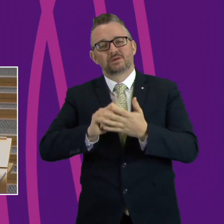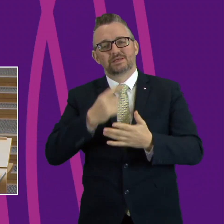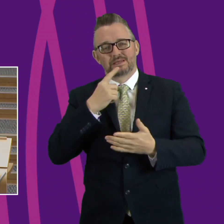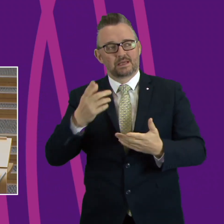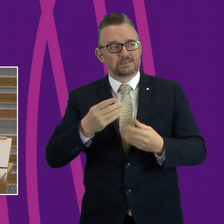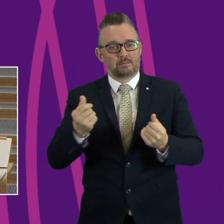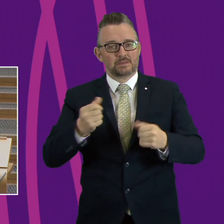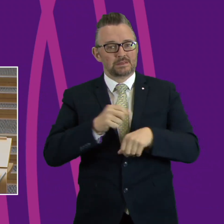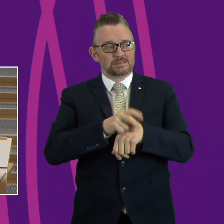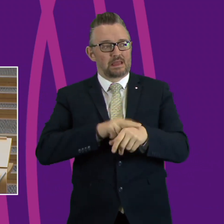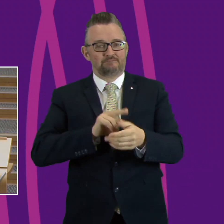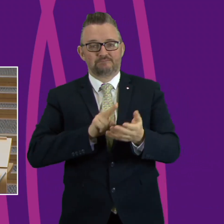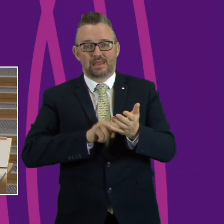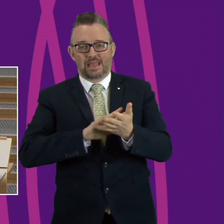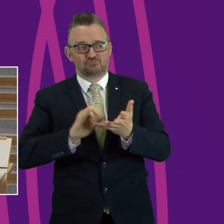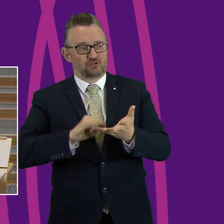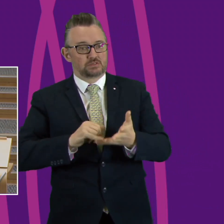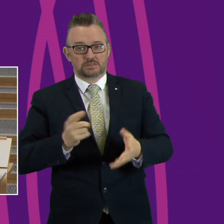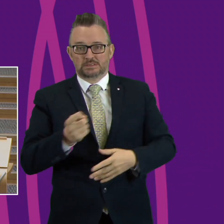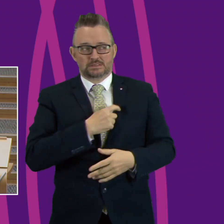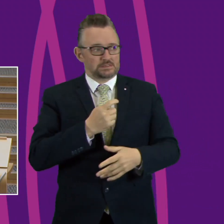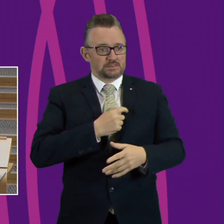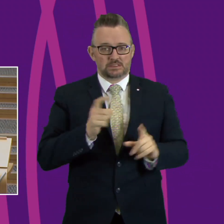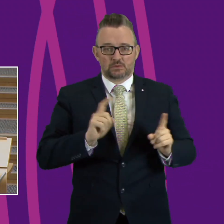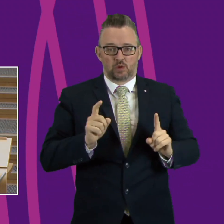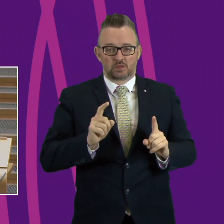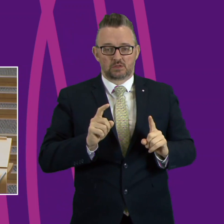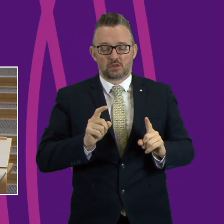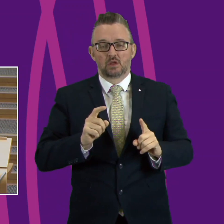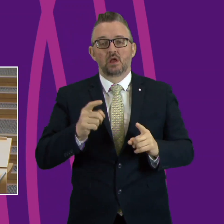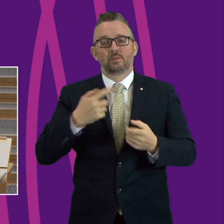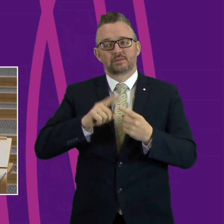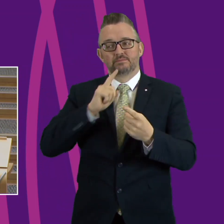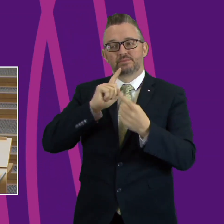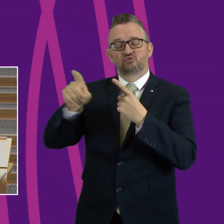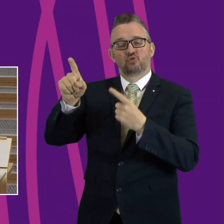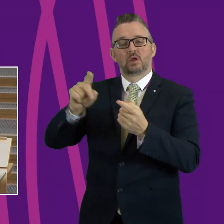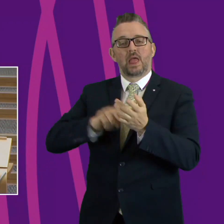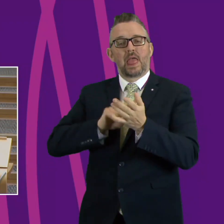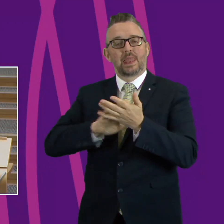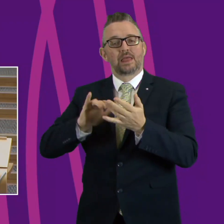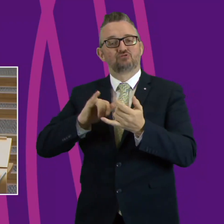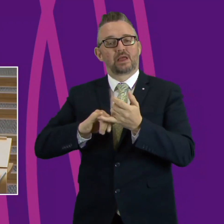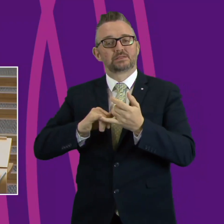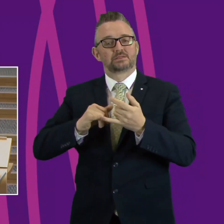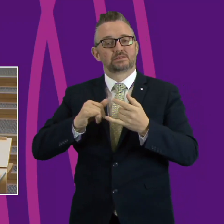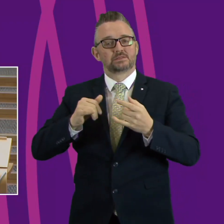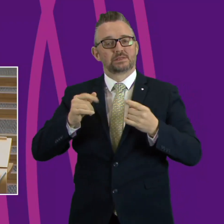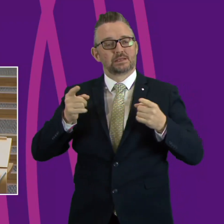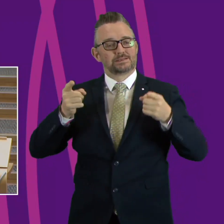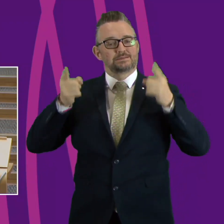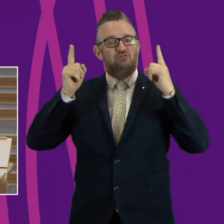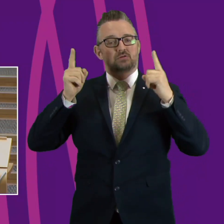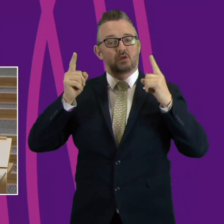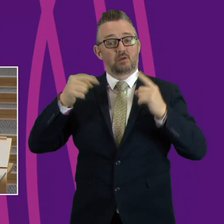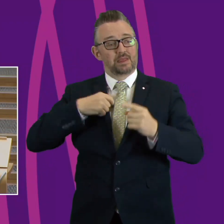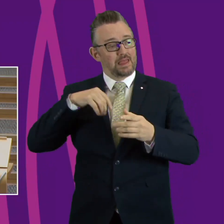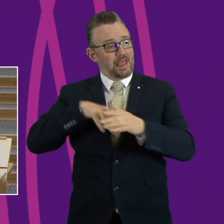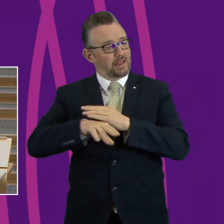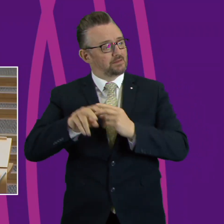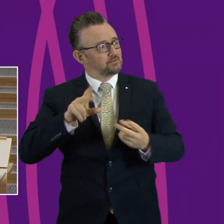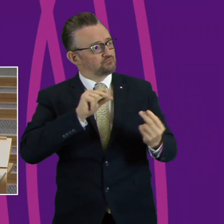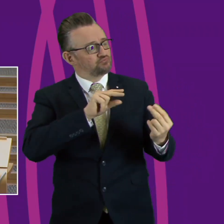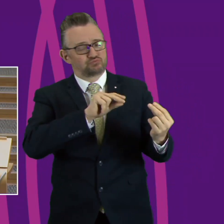She put that to the Scottish Government's National Clinical Director Jason Leach, and he said that's not what I hear when I walk the halls and speak